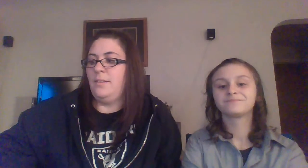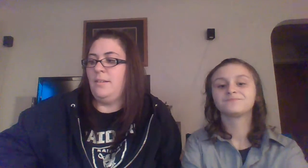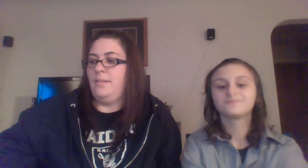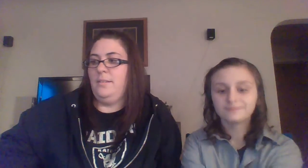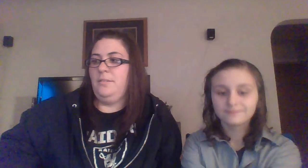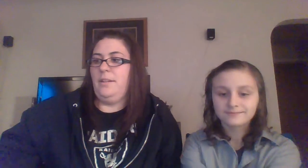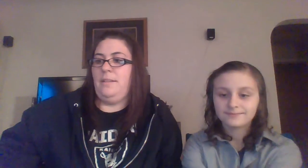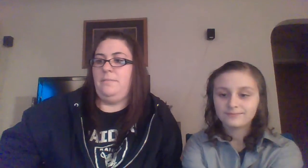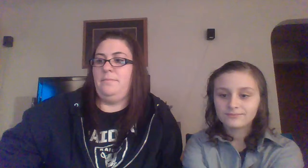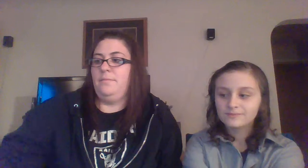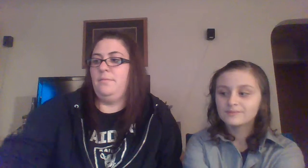Okay.